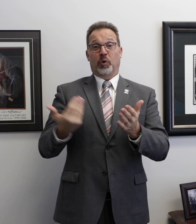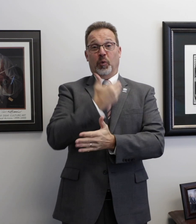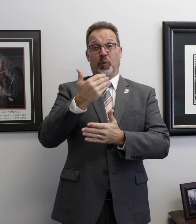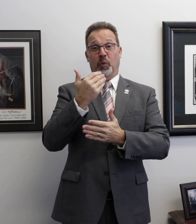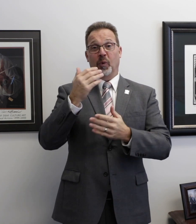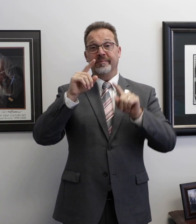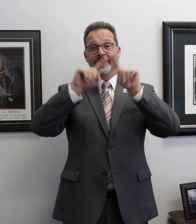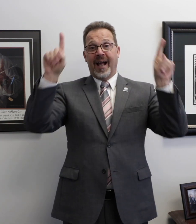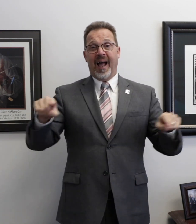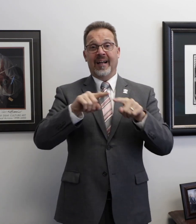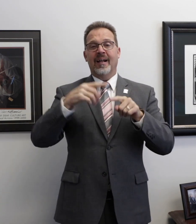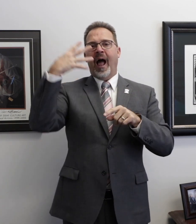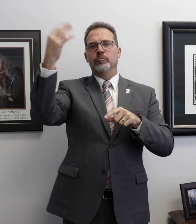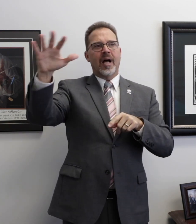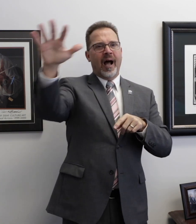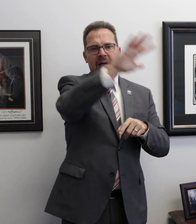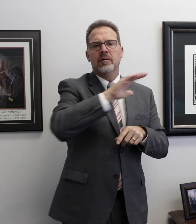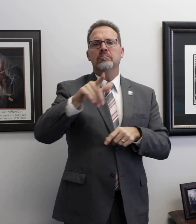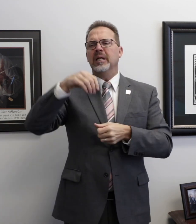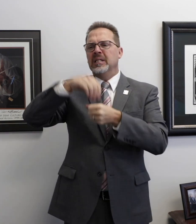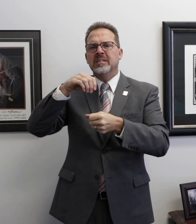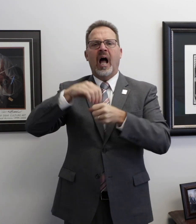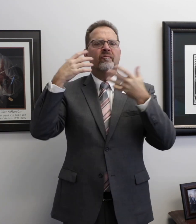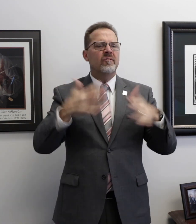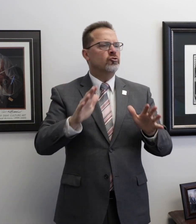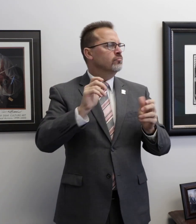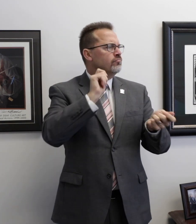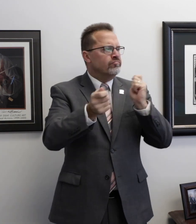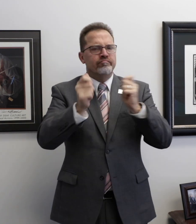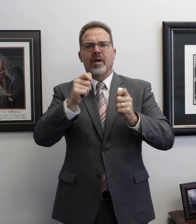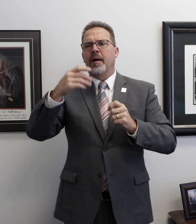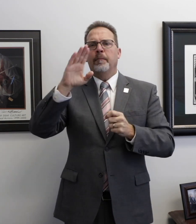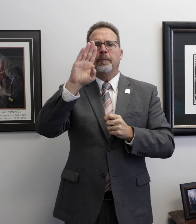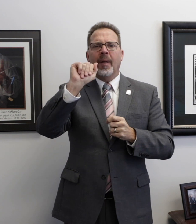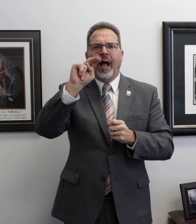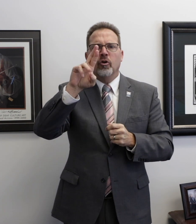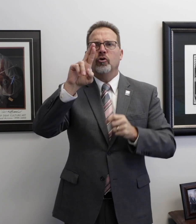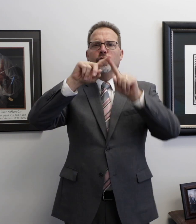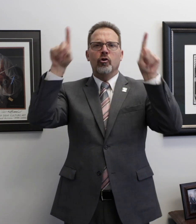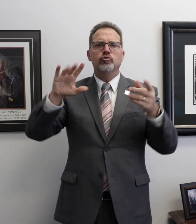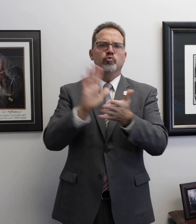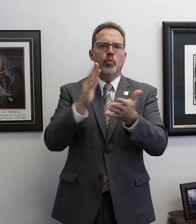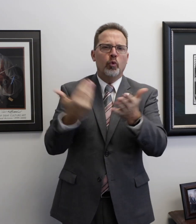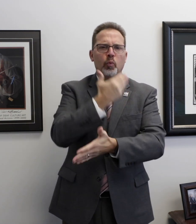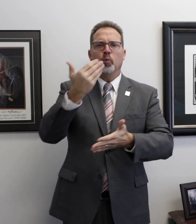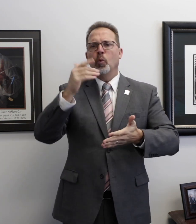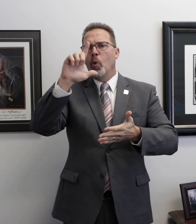exterior signage. We've done some work inside to make some changes. We have the new banners that we changed outside on the